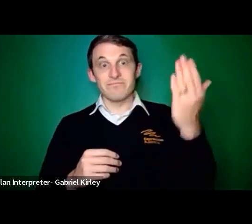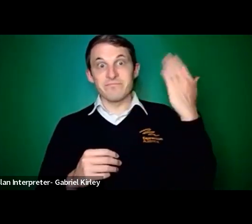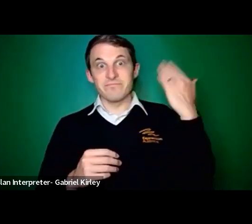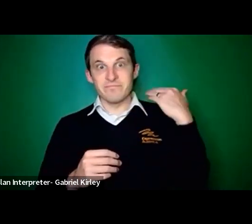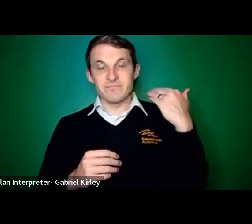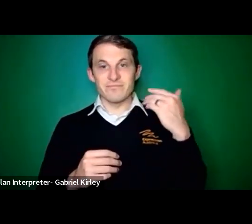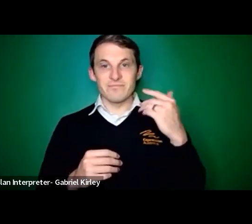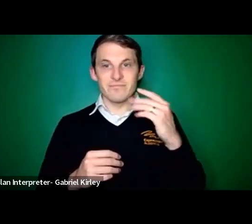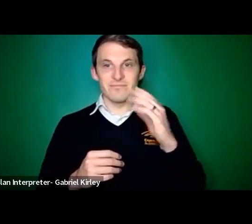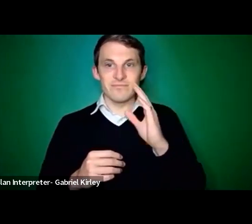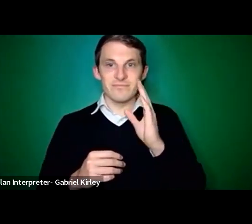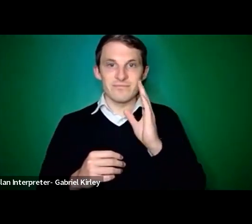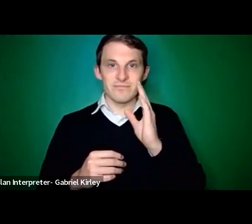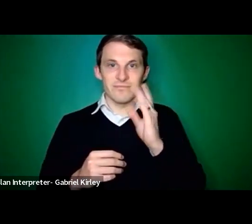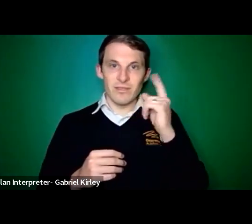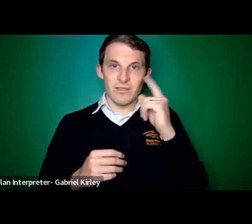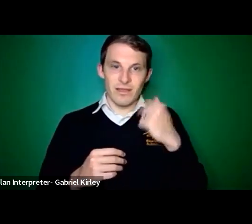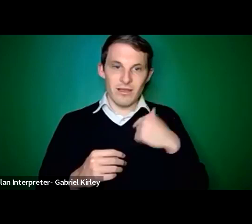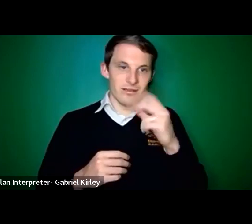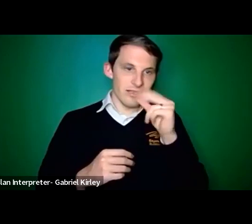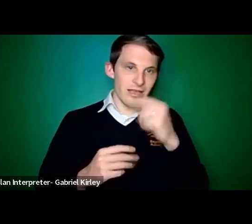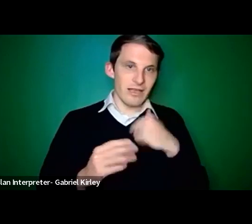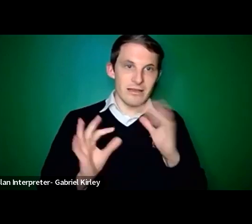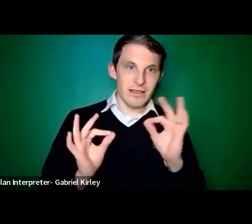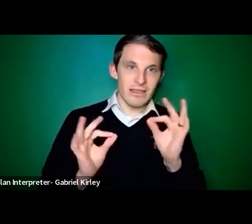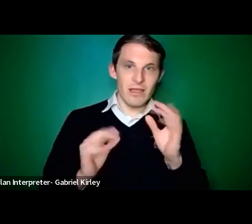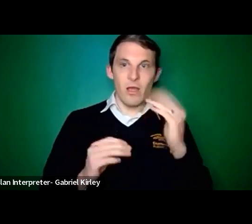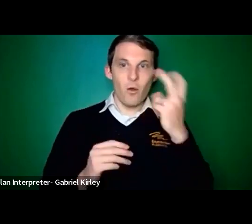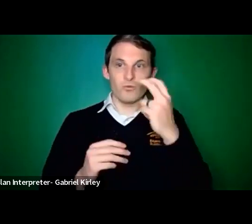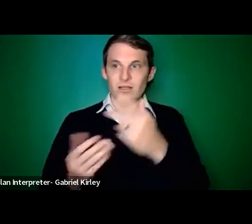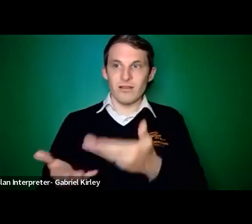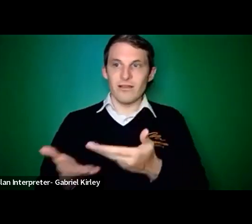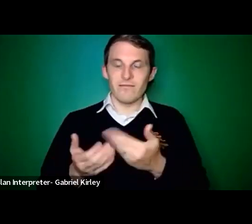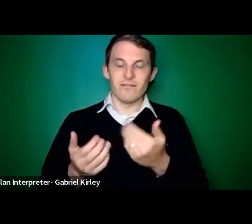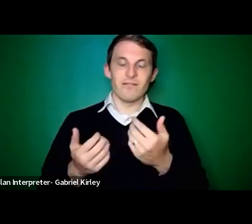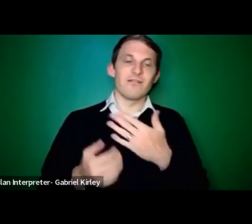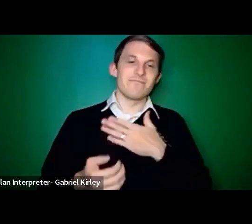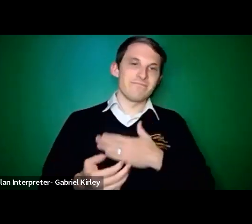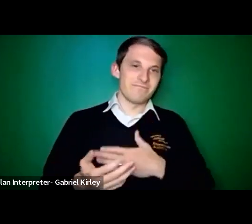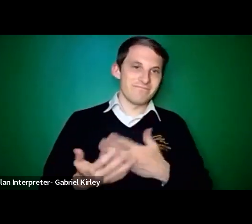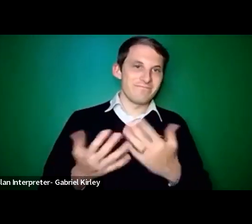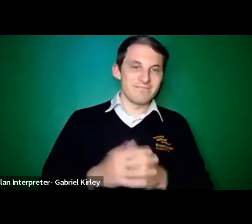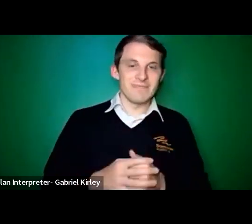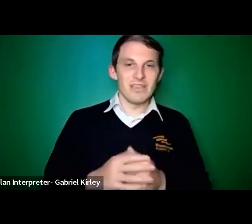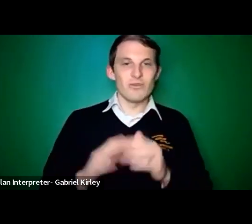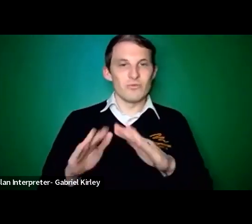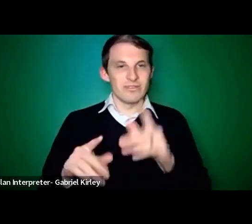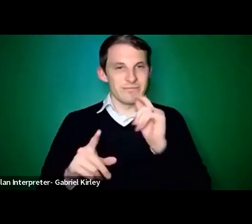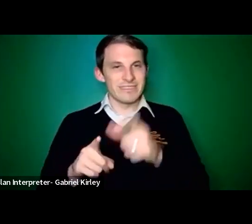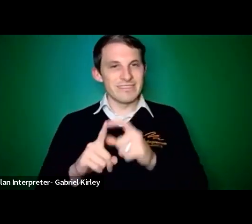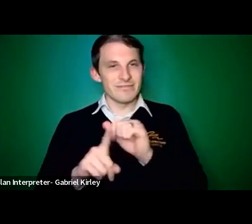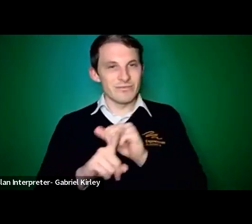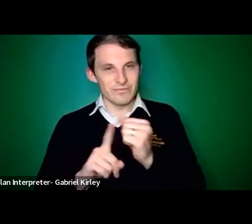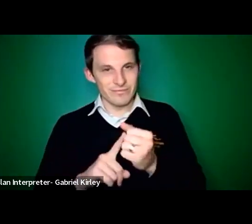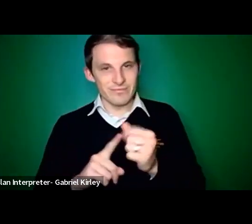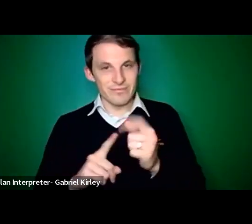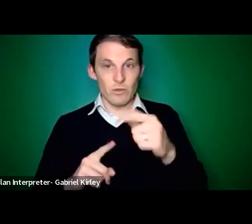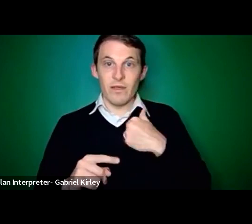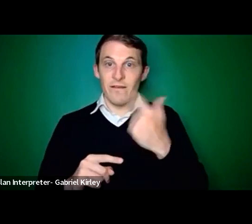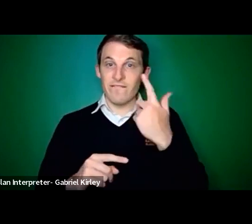hadn't had, and your children give it to you. So this is really tough. What we have found is that people living in